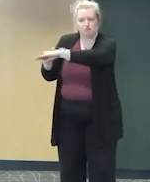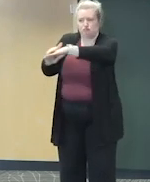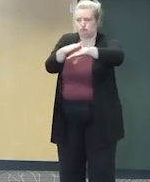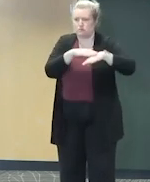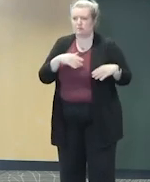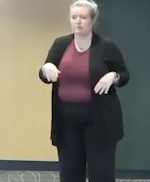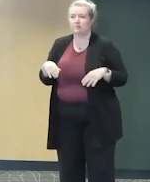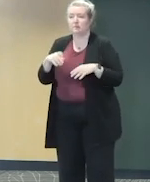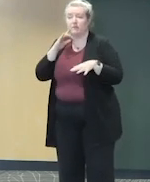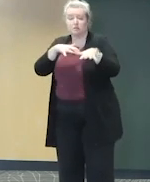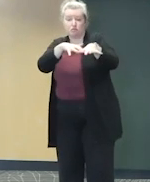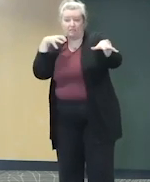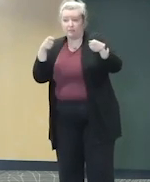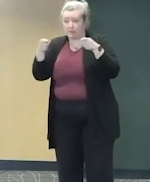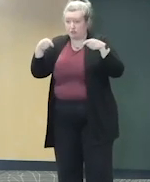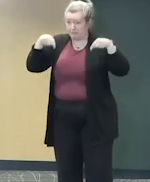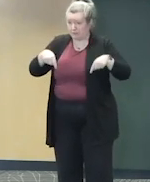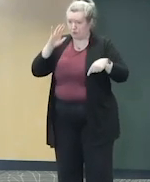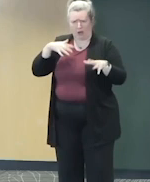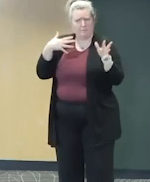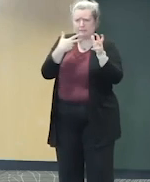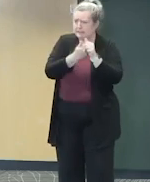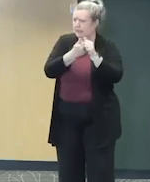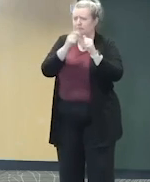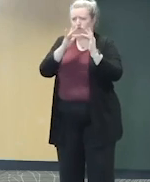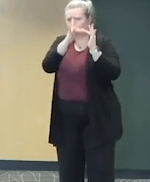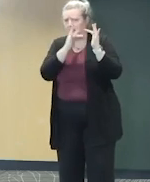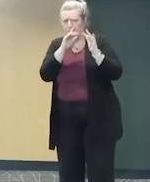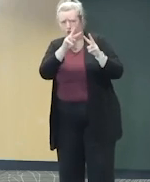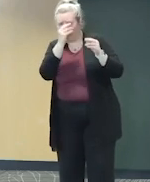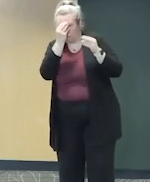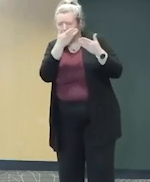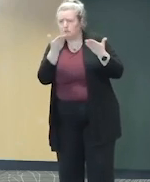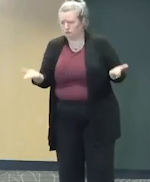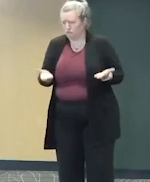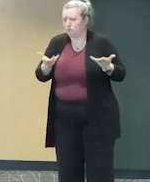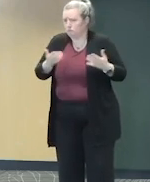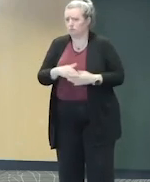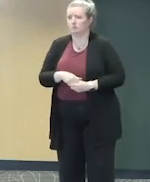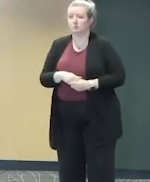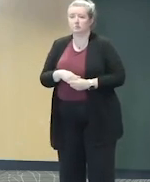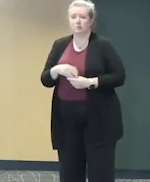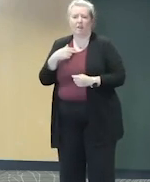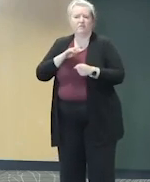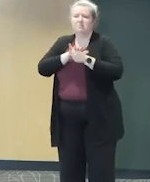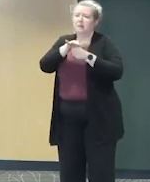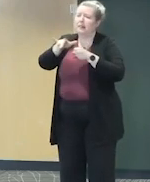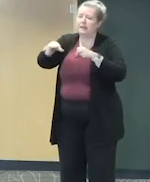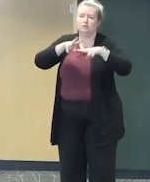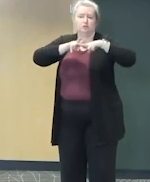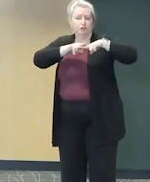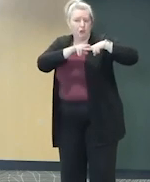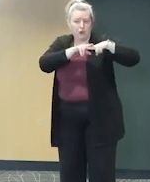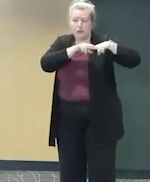The department and its partner transportation agencies have more than sufficient amounts of salt and liquid calcium on